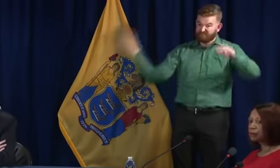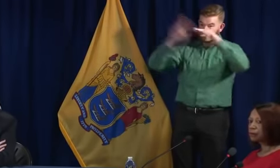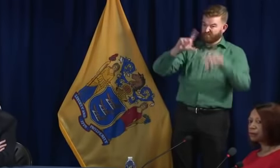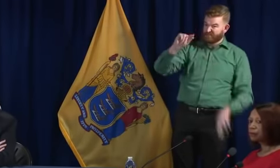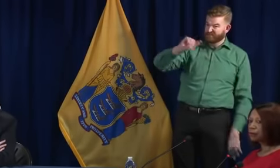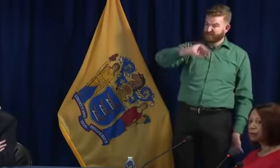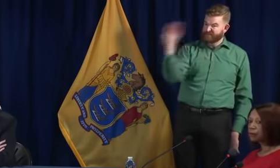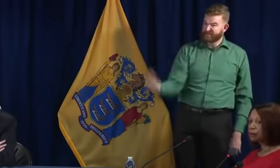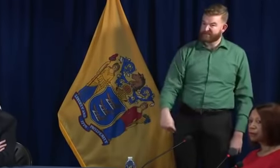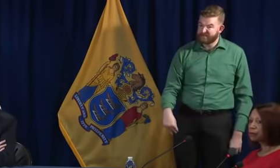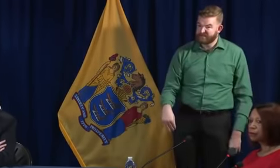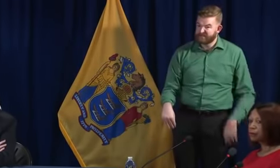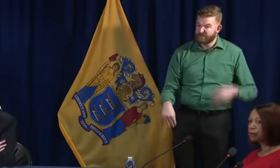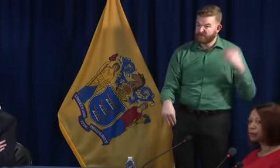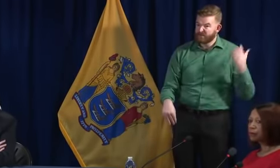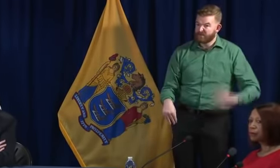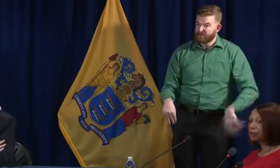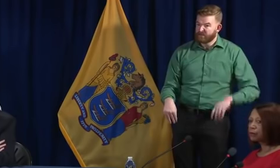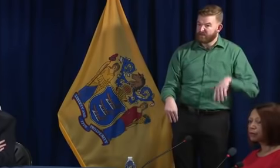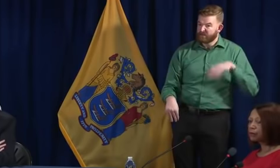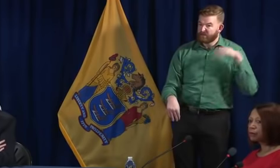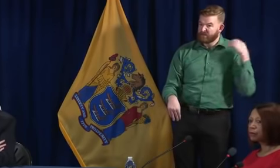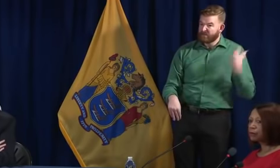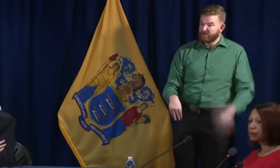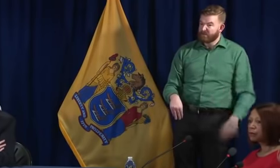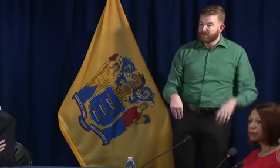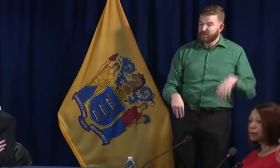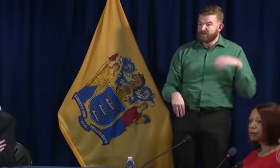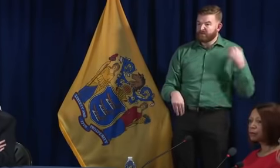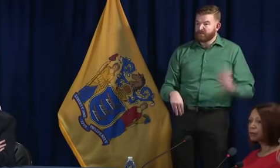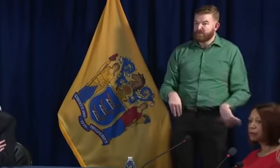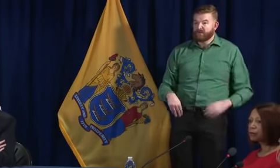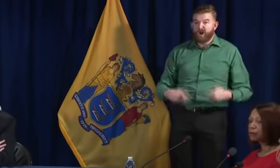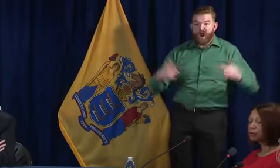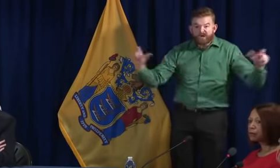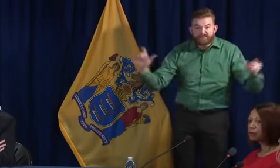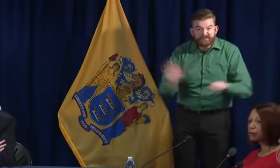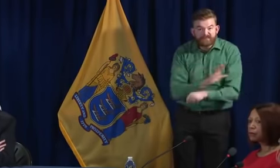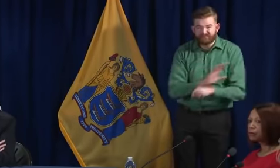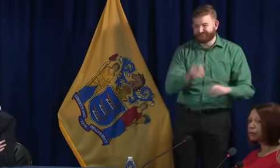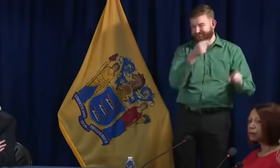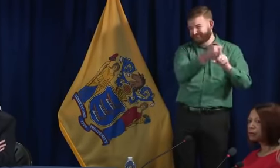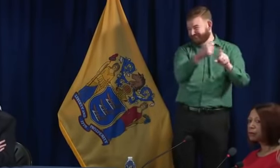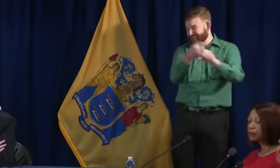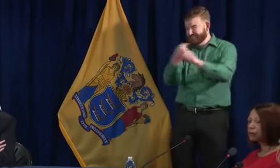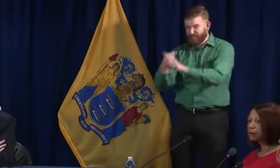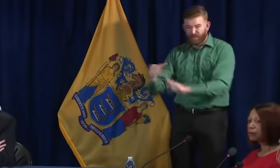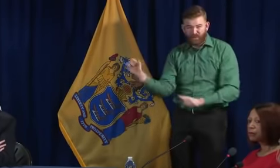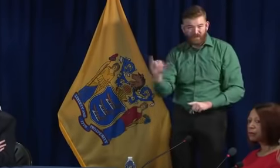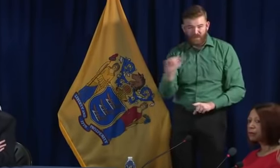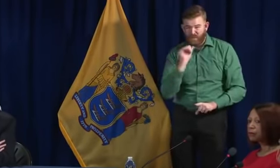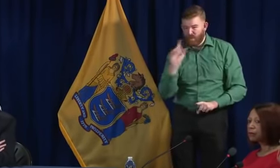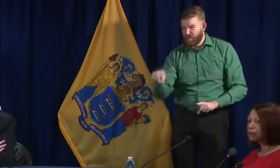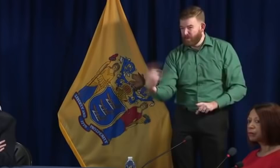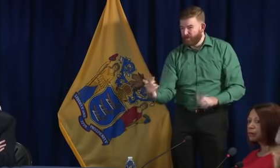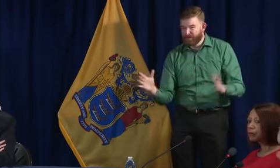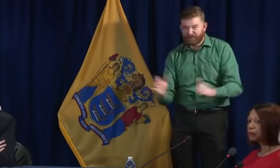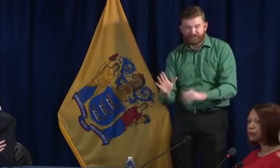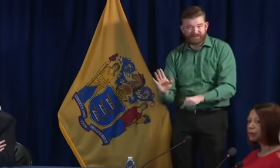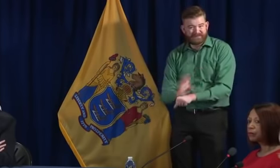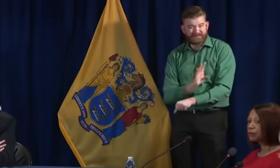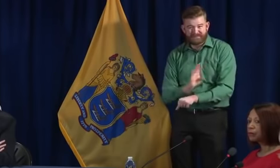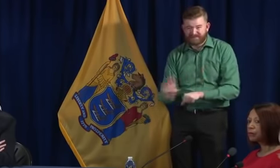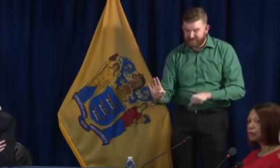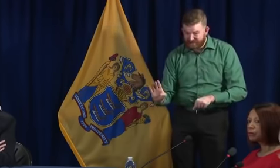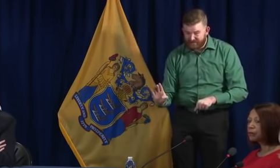large businesses certainly aren't immune in our state finances. So as I said, if at